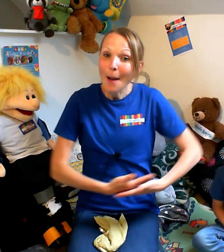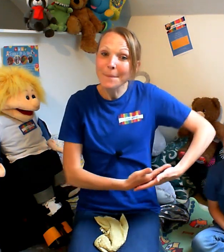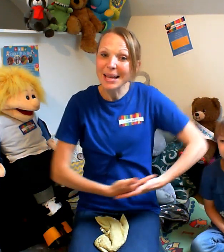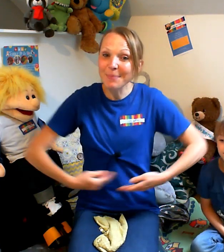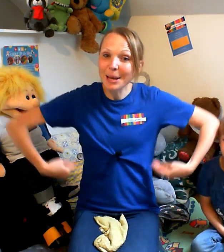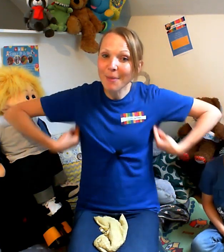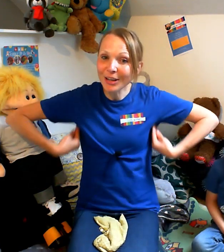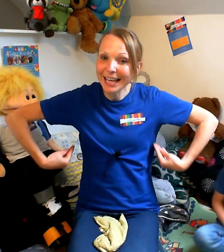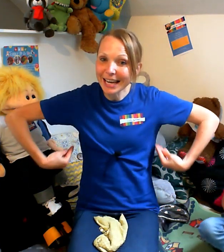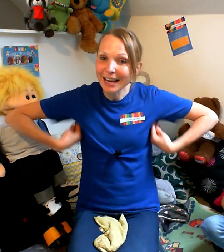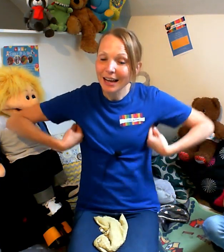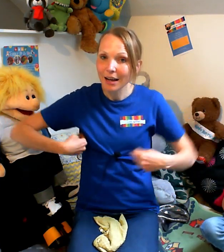Baby monkey.